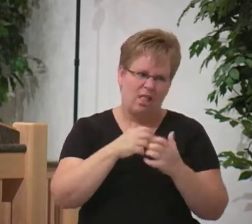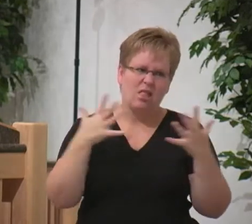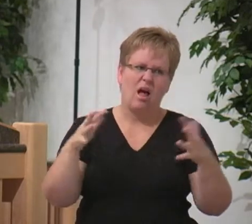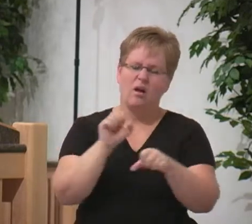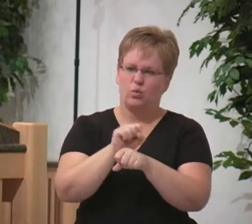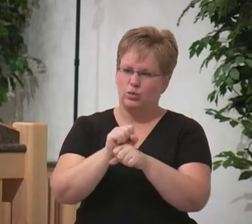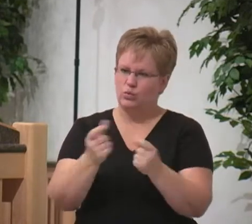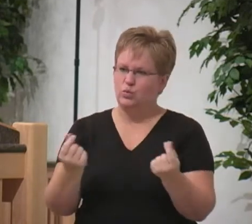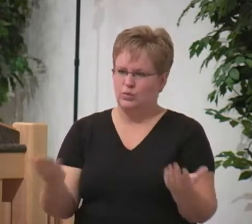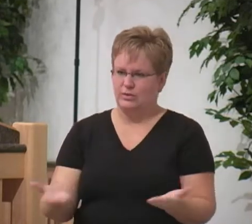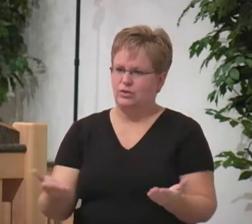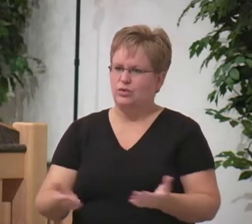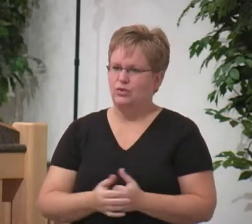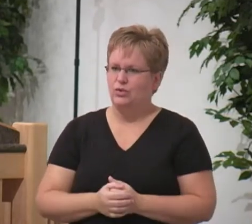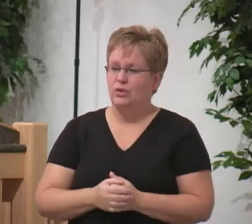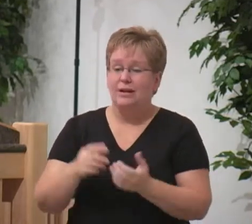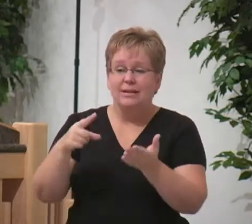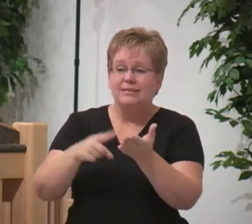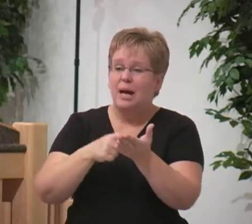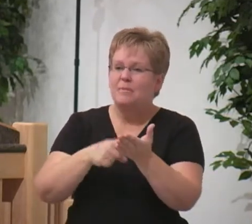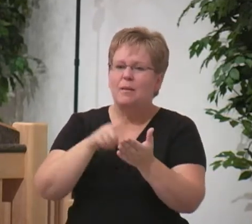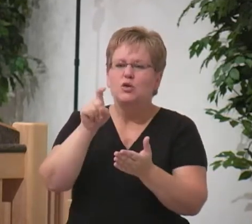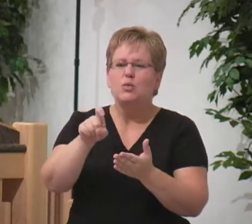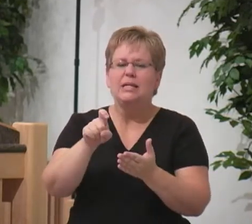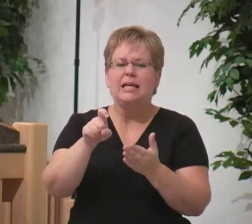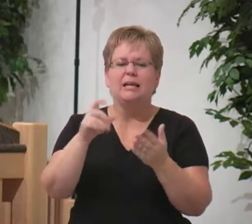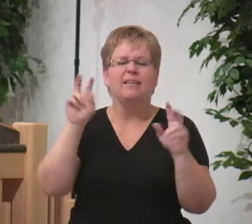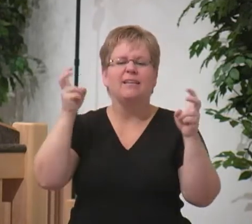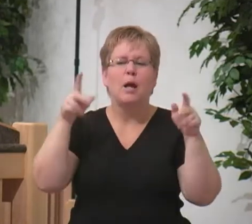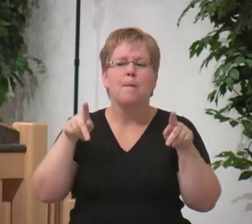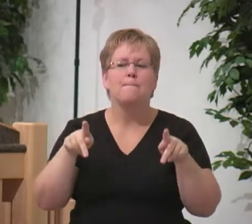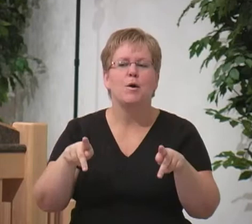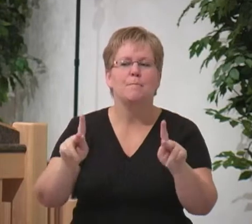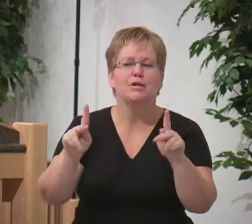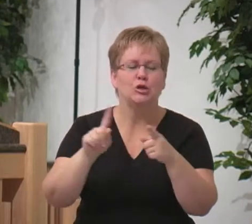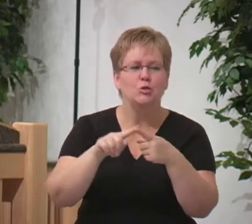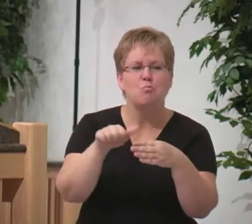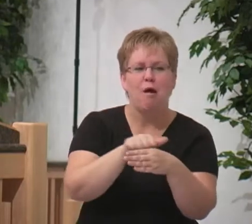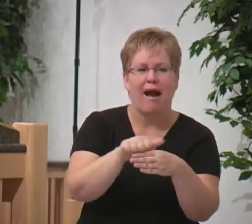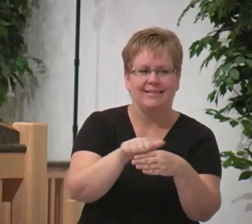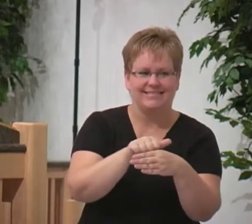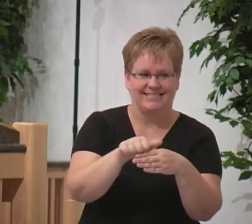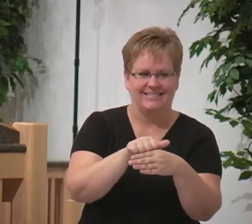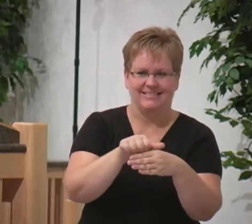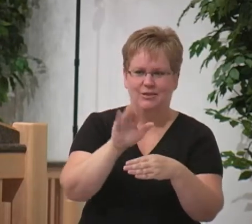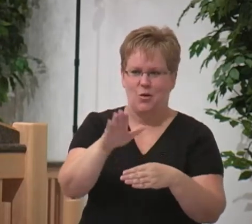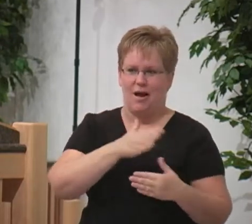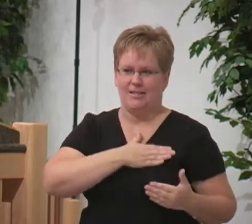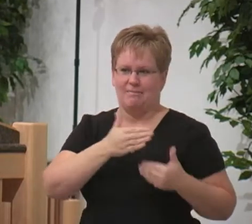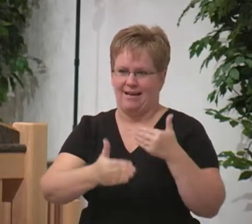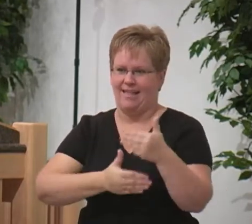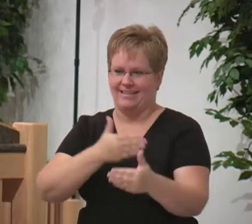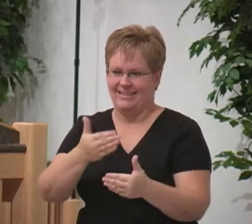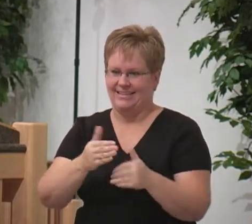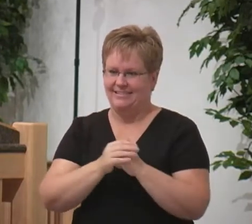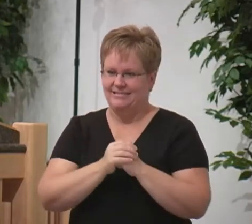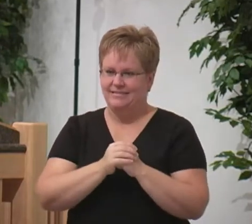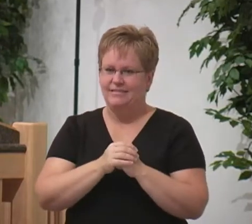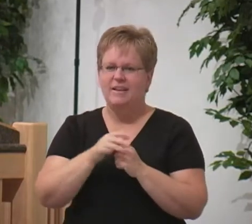Sometimes I think all we need is a little bit of permission to practice hospitality. We need to carve out safe spaces in